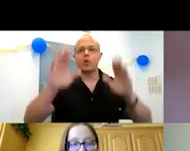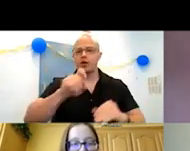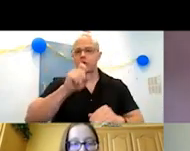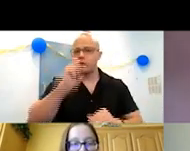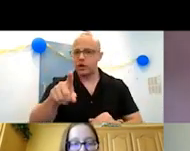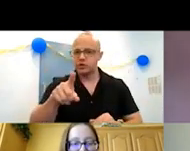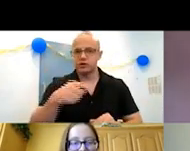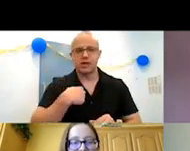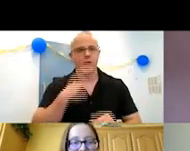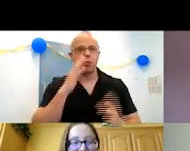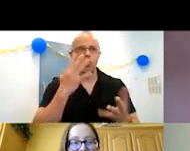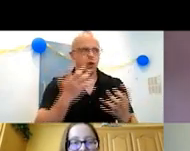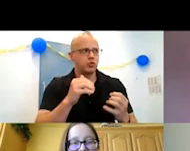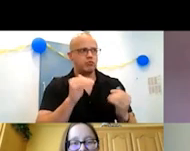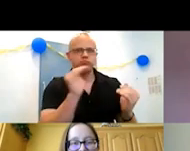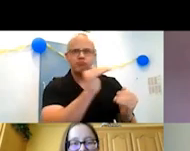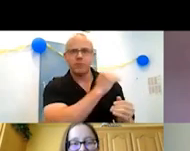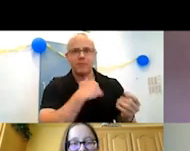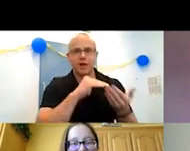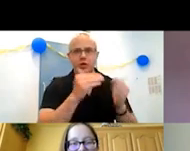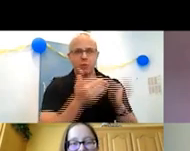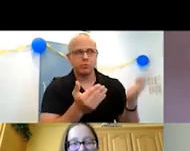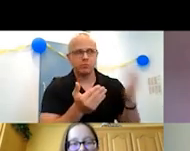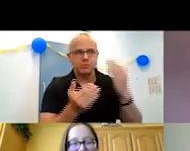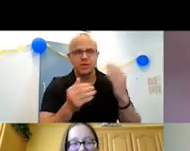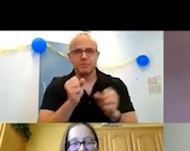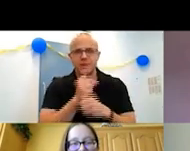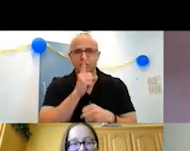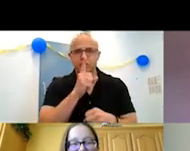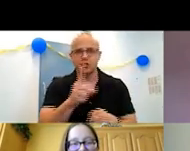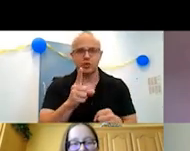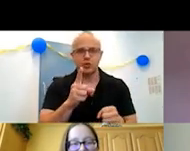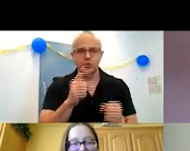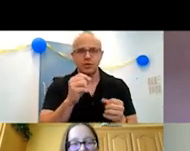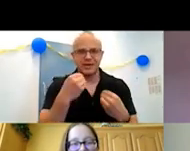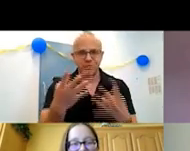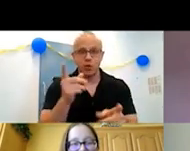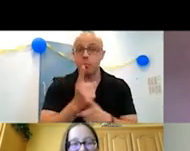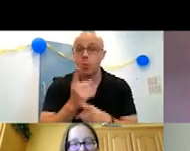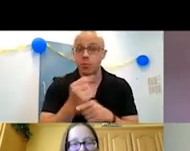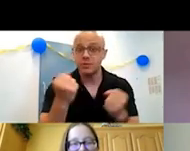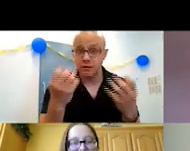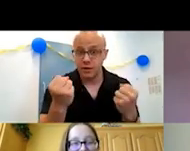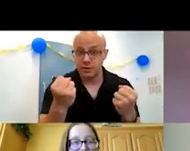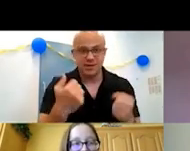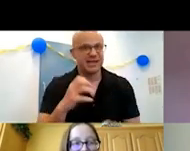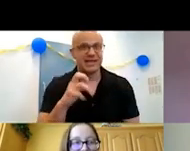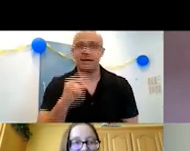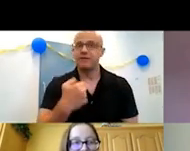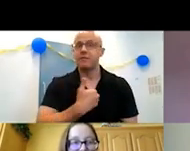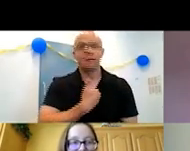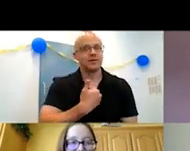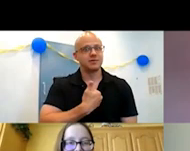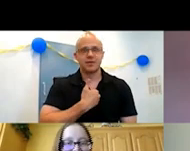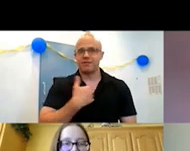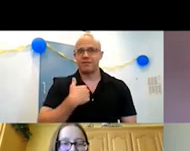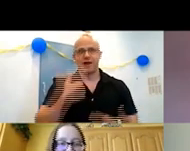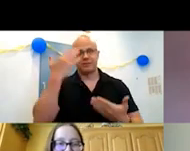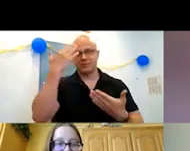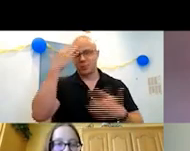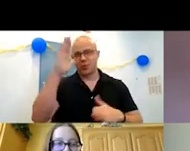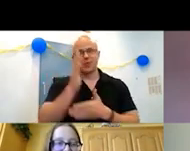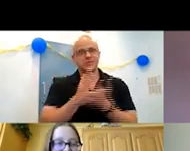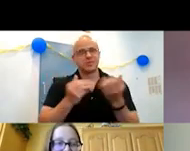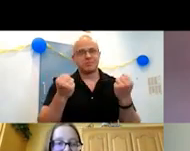review them and go over them again. I will ask my community members about more